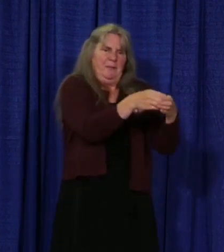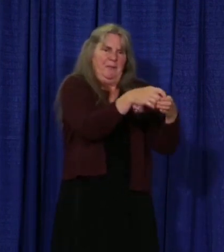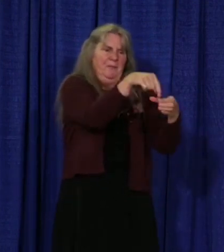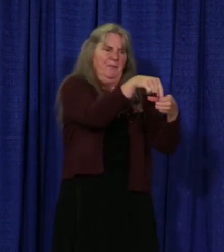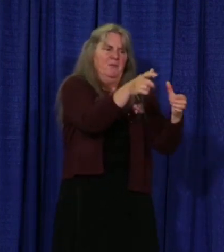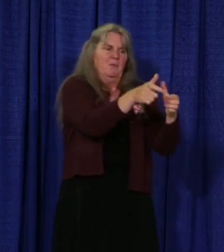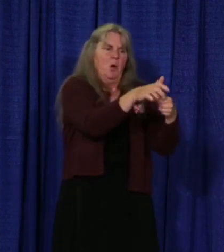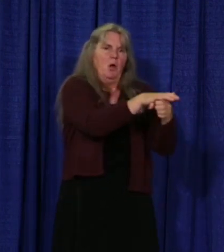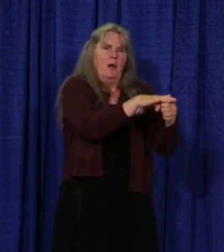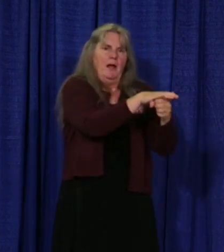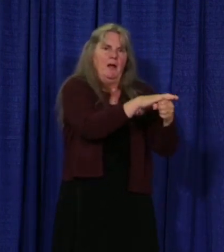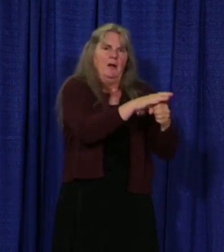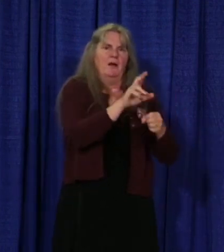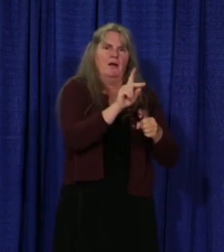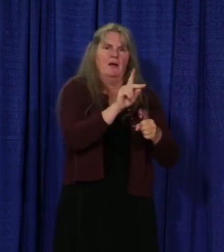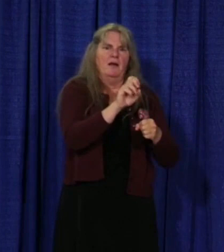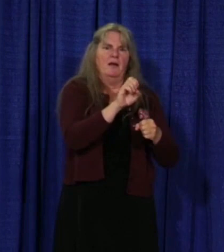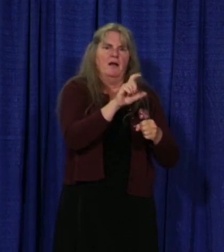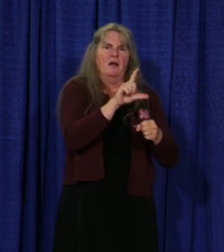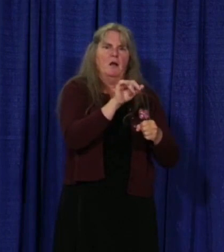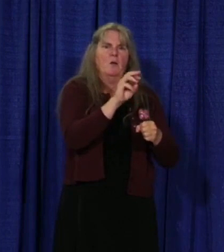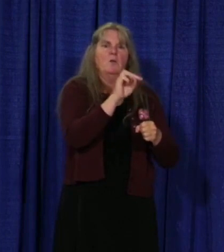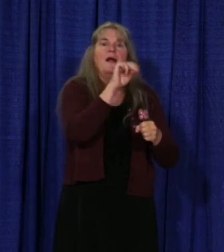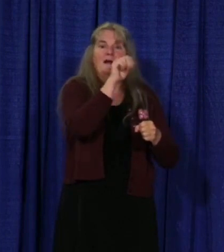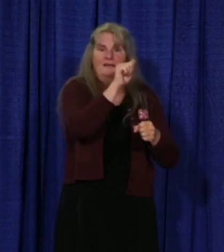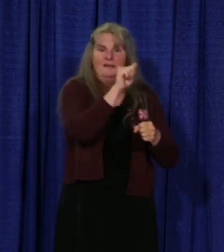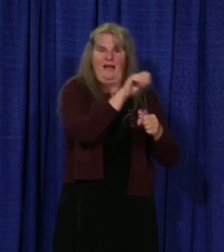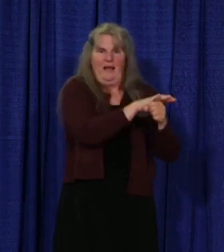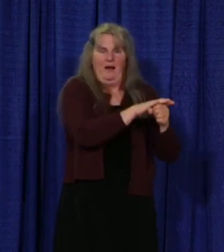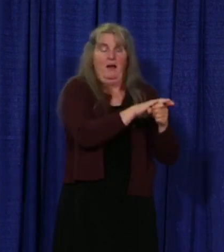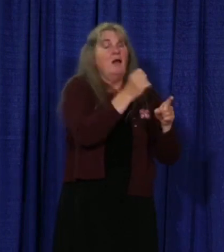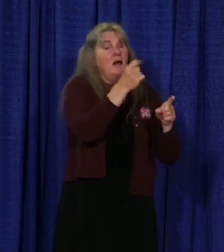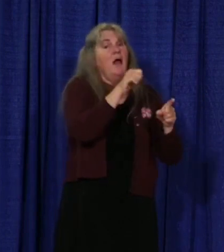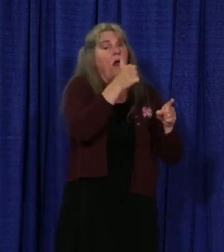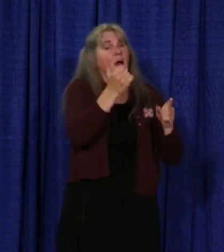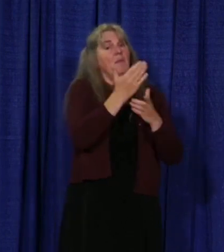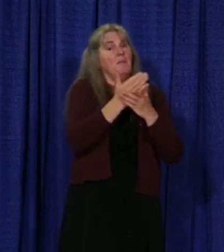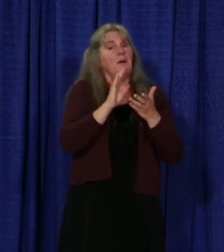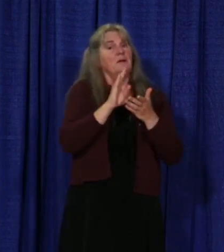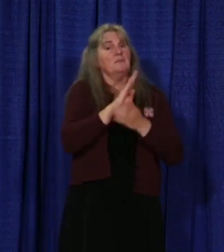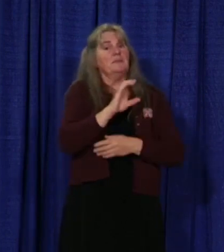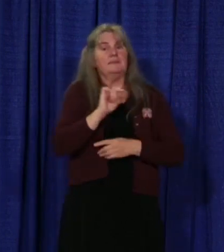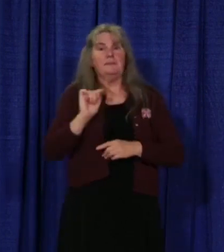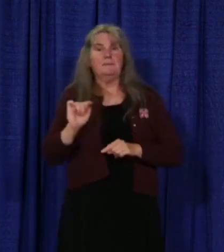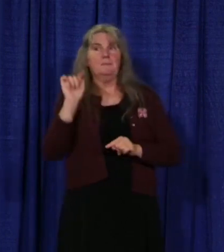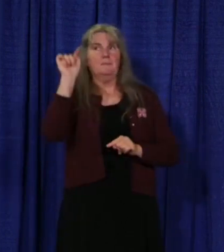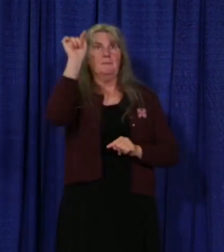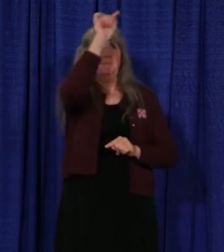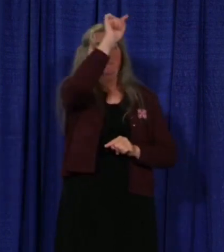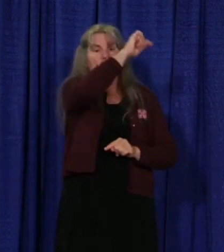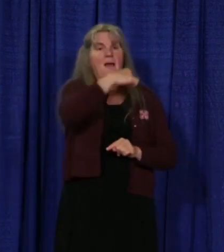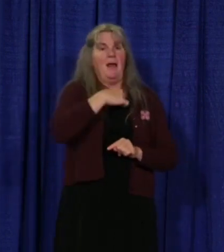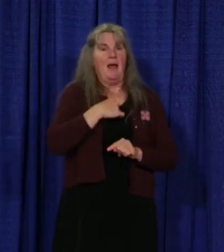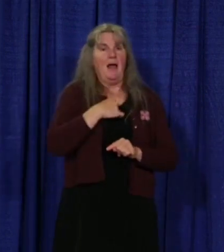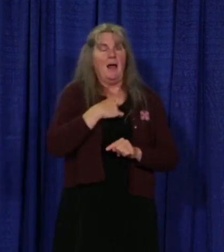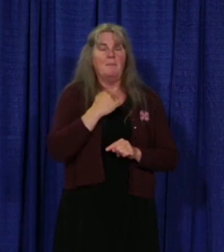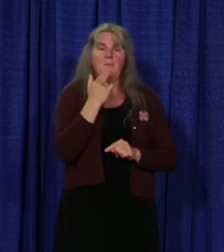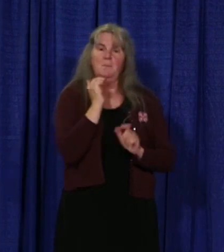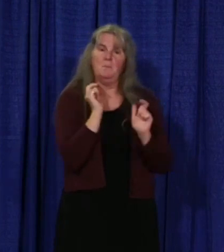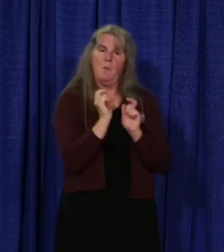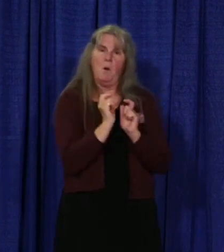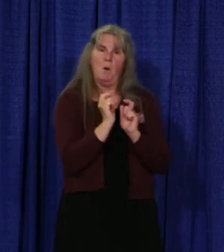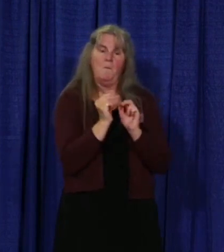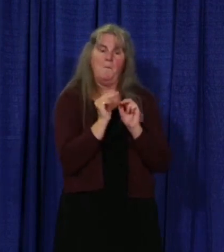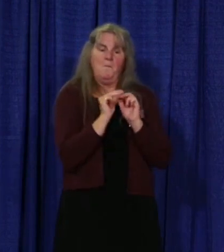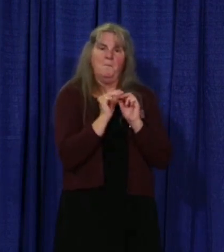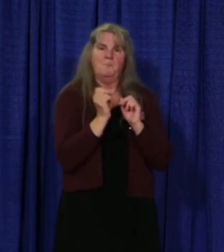talking about basically the Kelowna area. Now, there are some increases in other parts of BC, but really relatively small